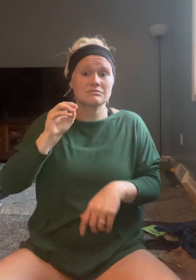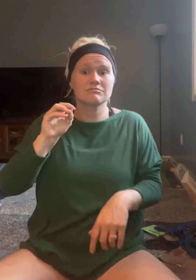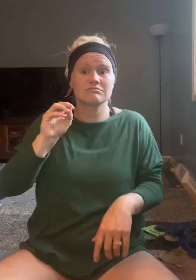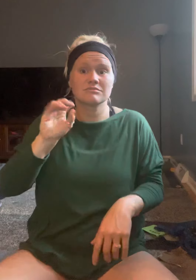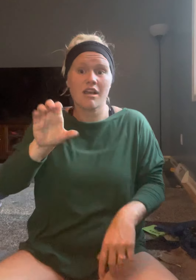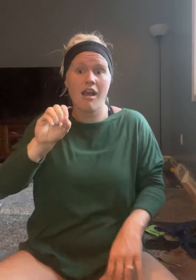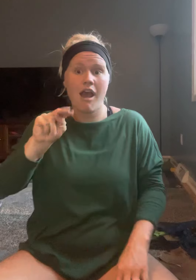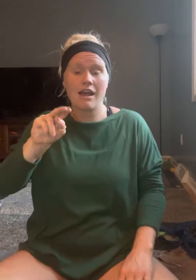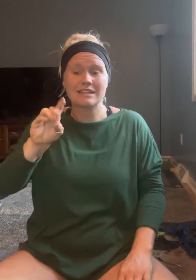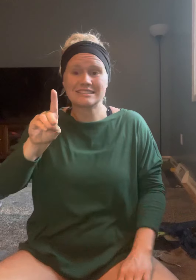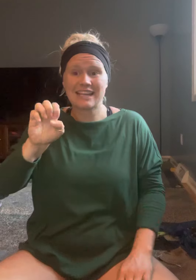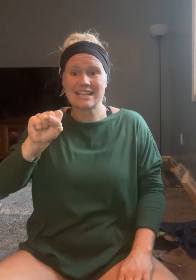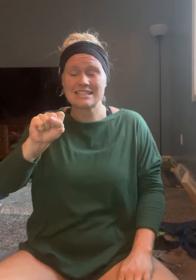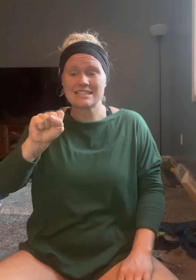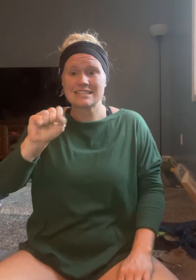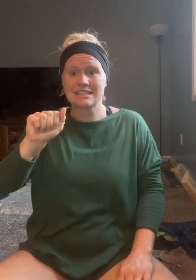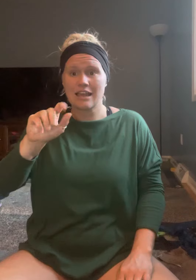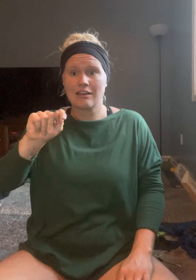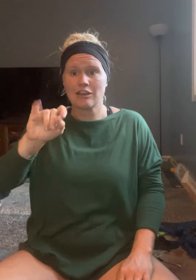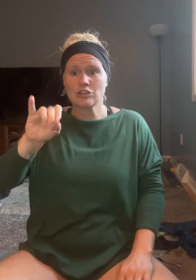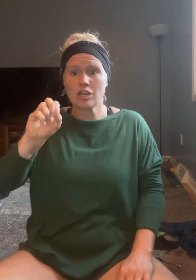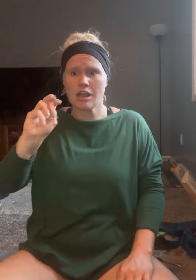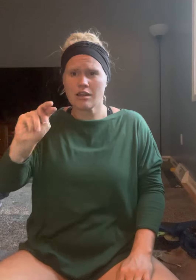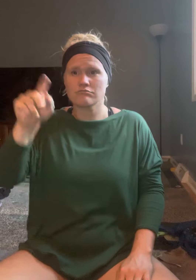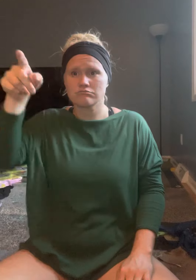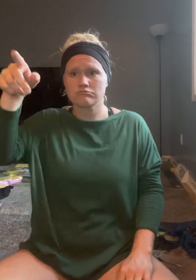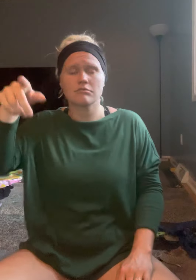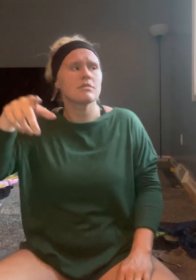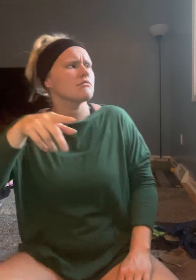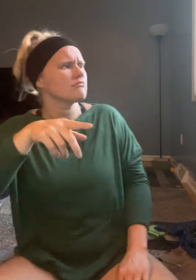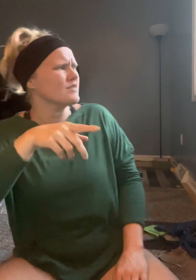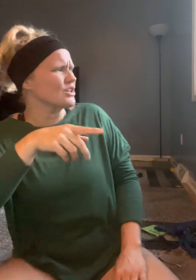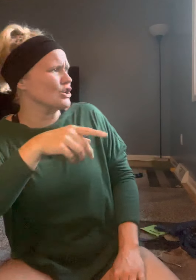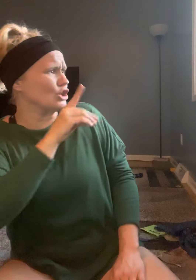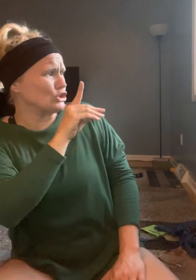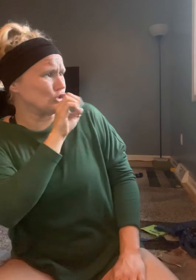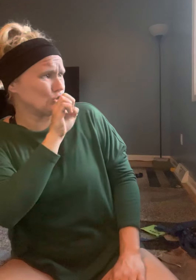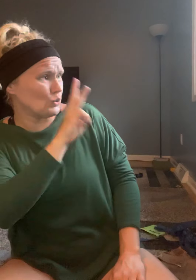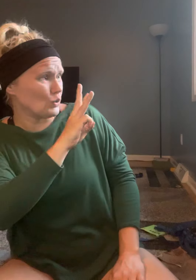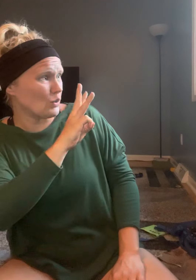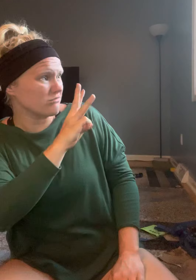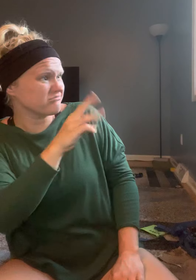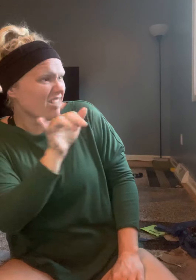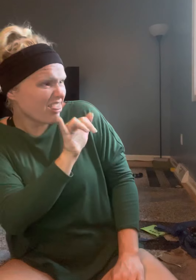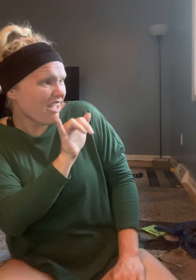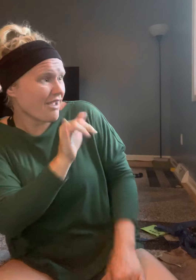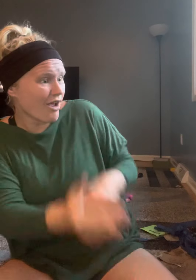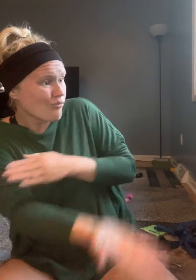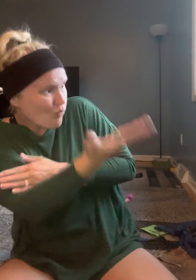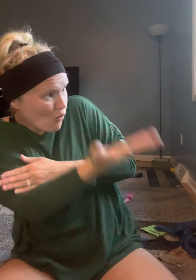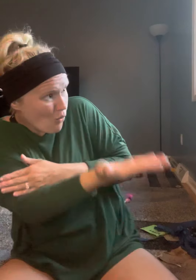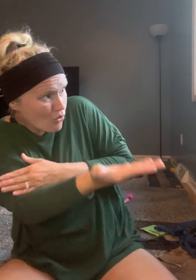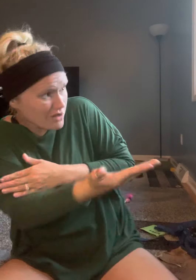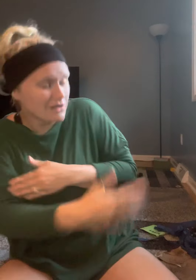in the morning. Okay, dew on the grass. If you happen to get up nice and early,